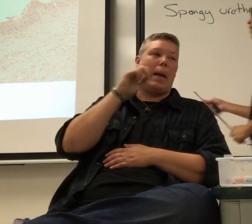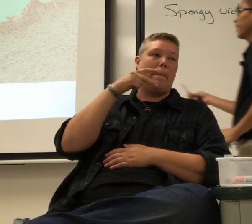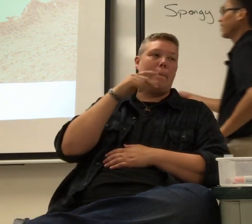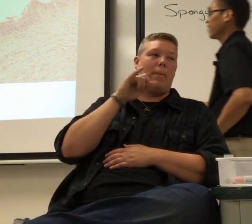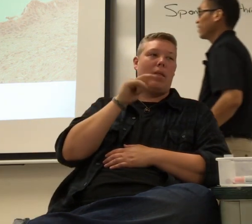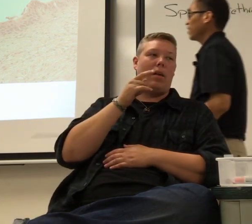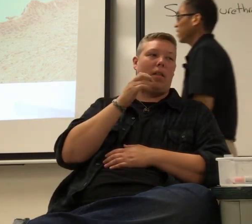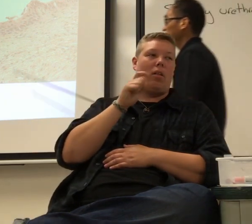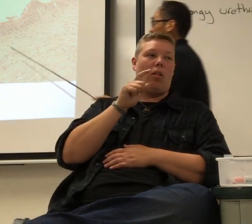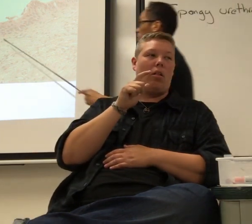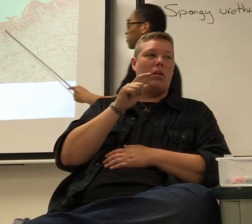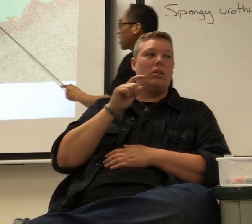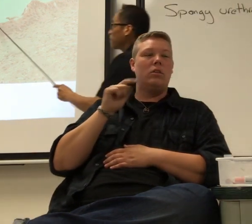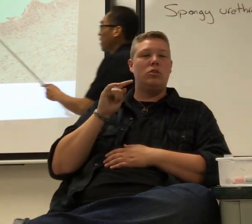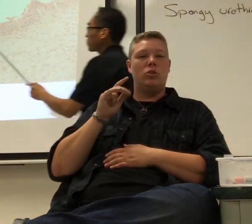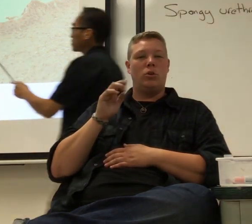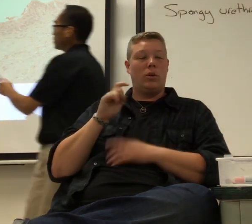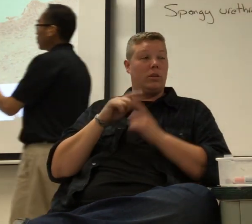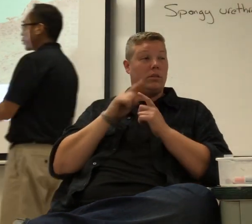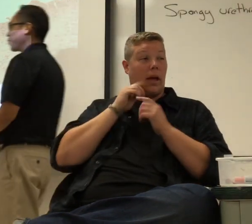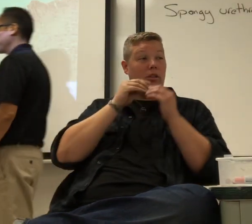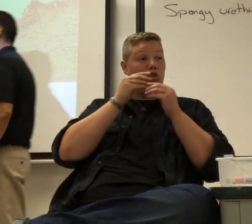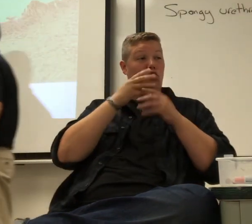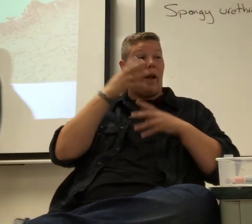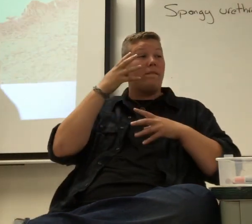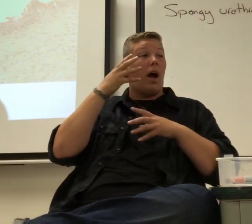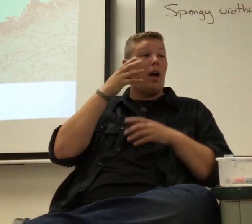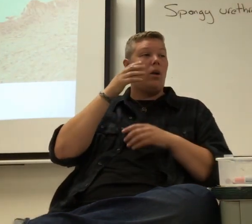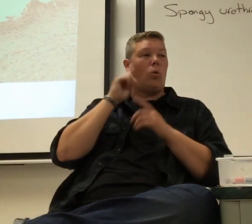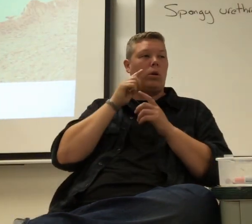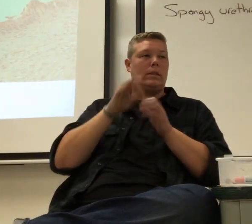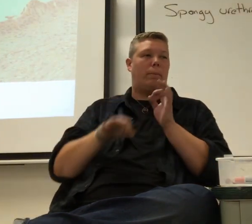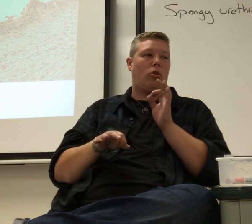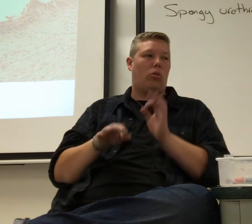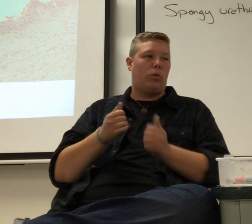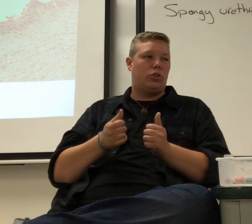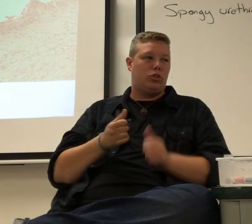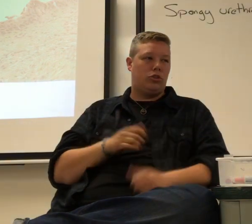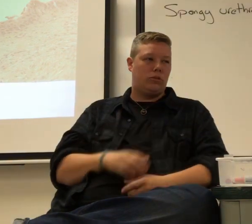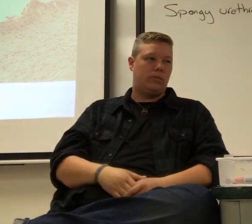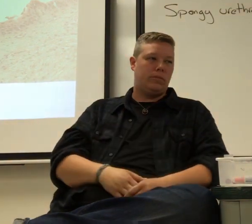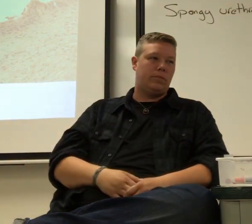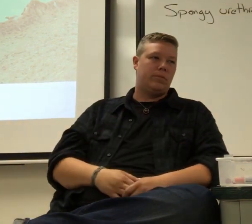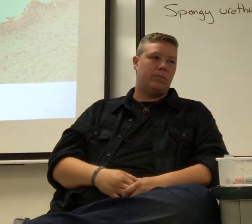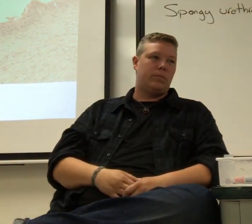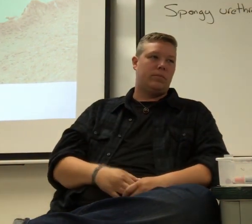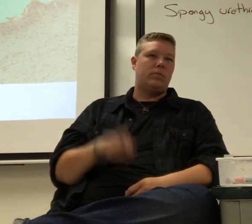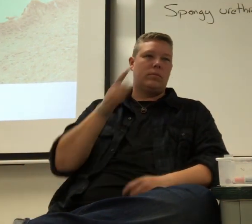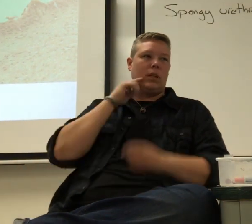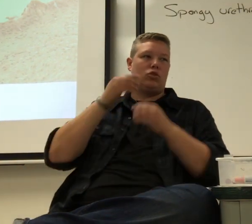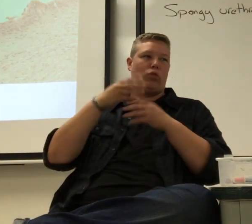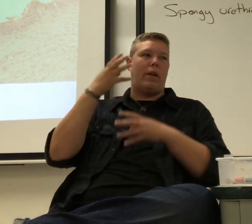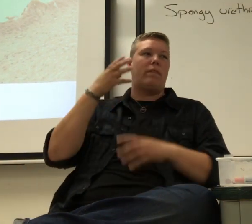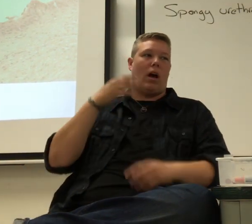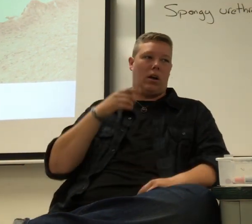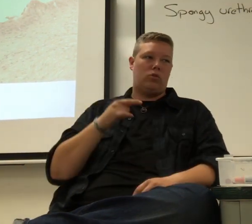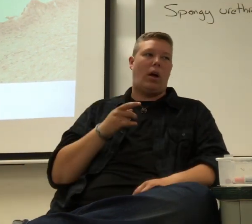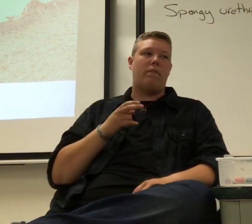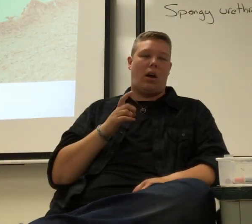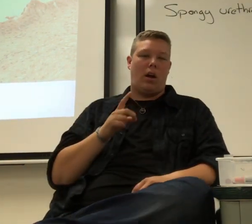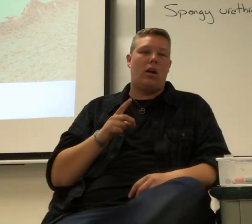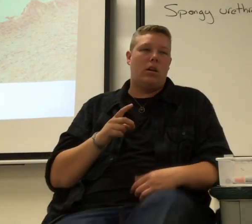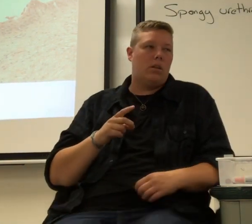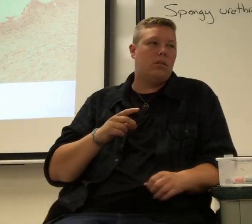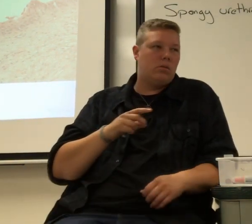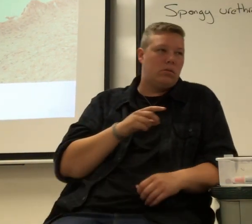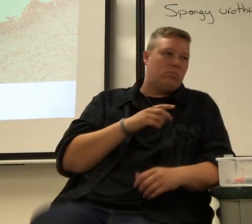me, is this stratified or simple, the transitional ET? Stratified. It is stratified, many